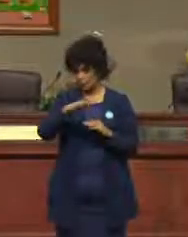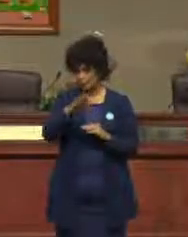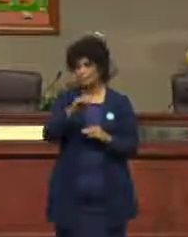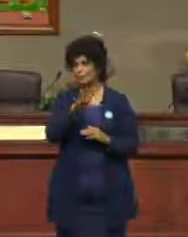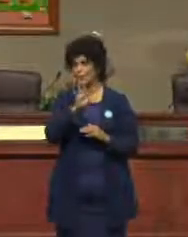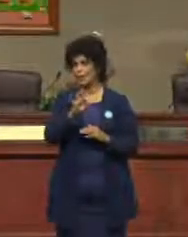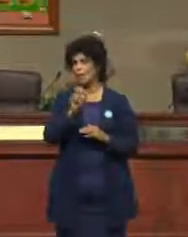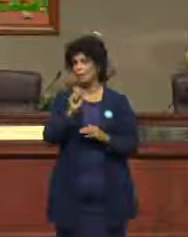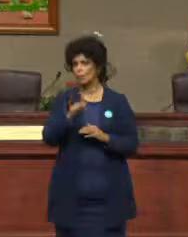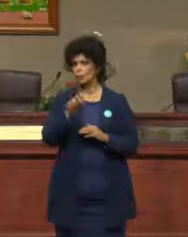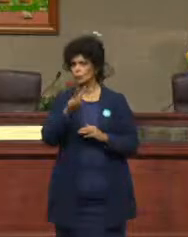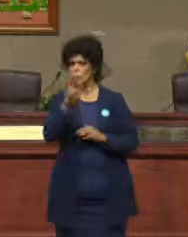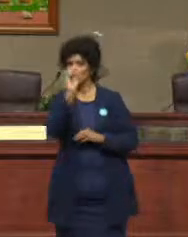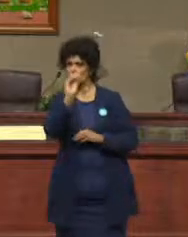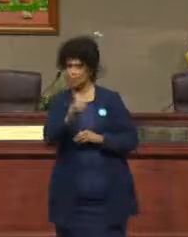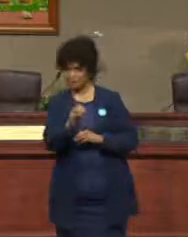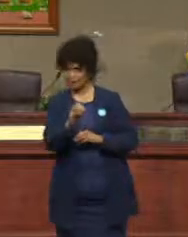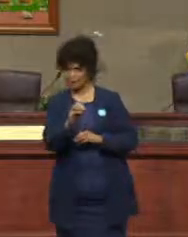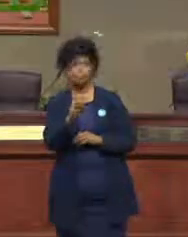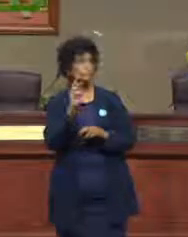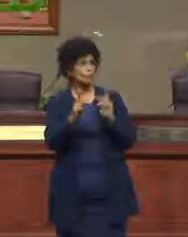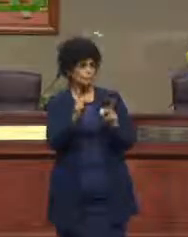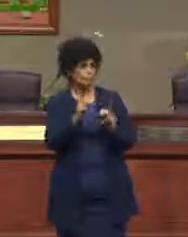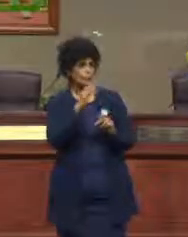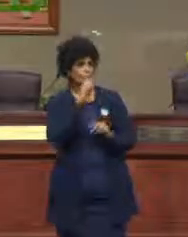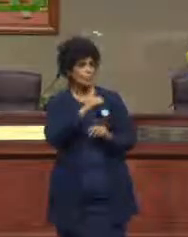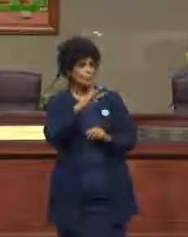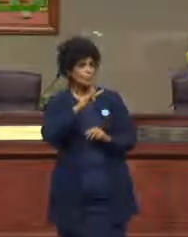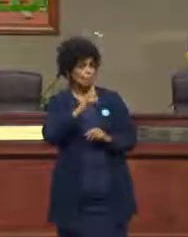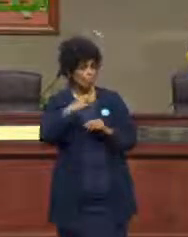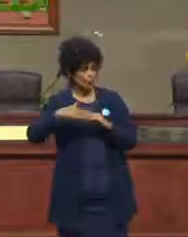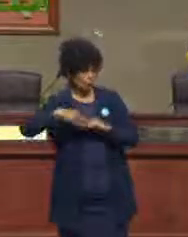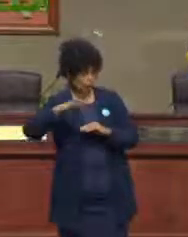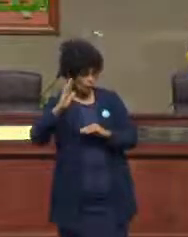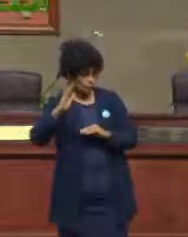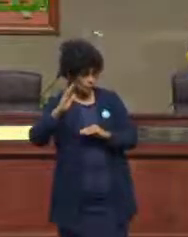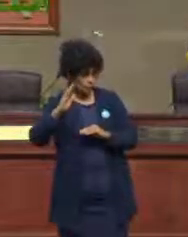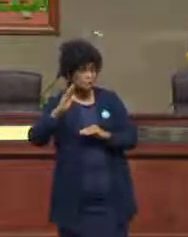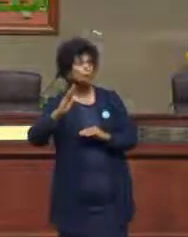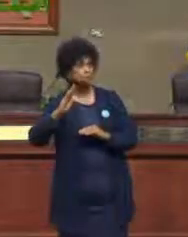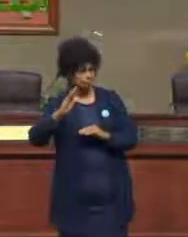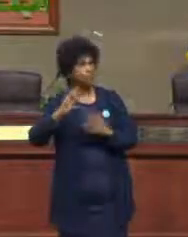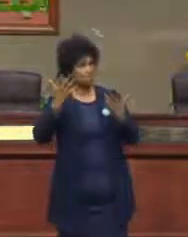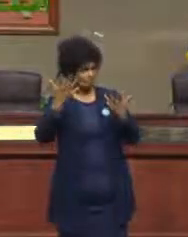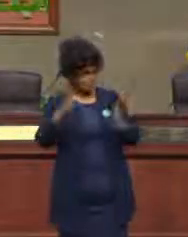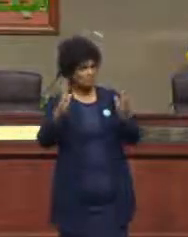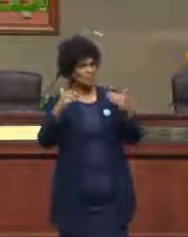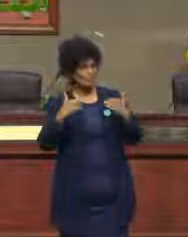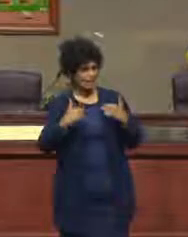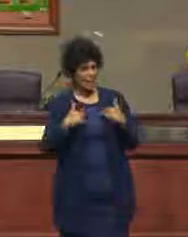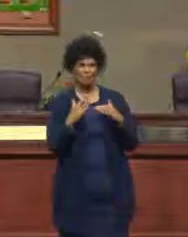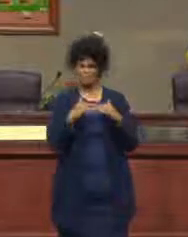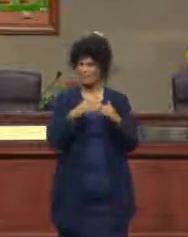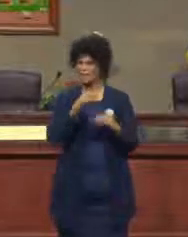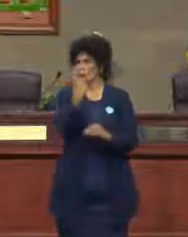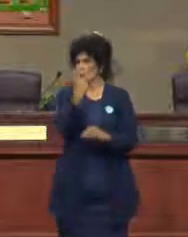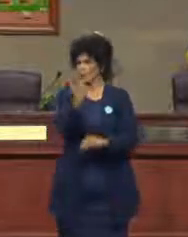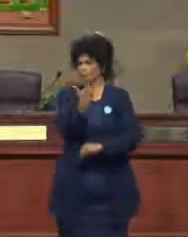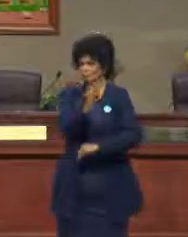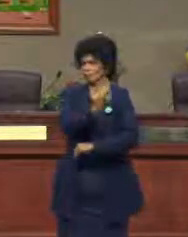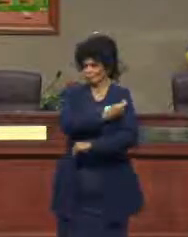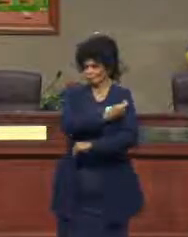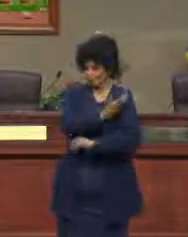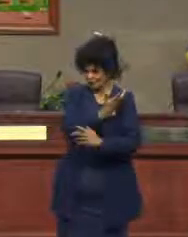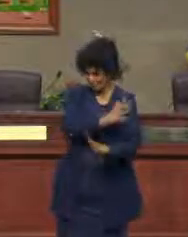59.2% of those 40 years of age and older now have had at least 1 shot.